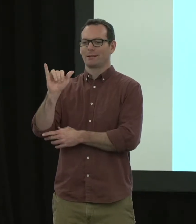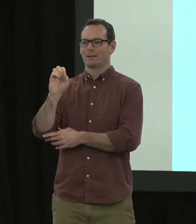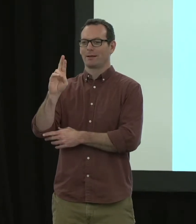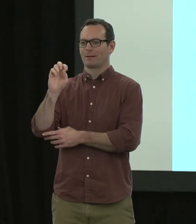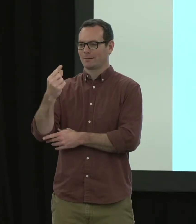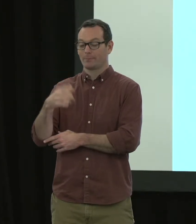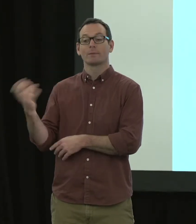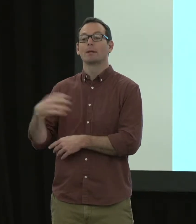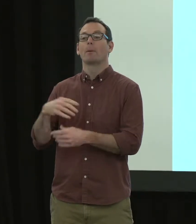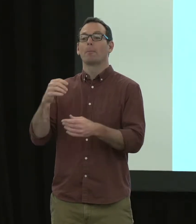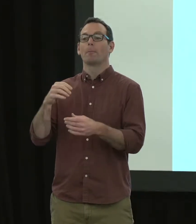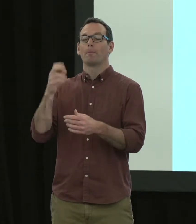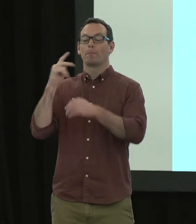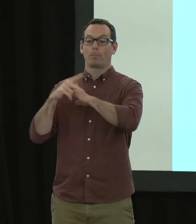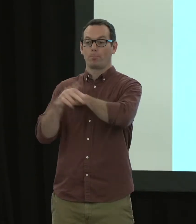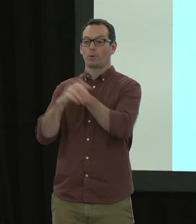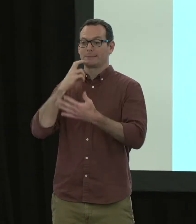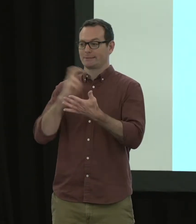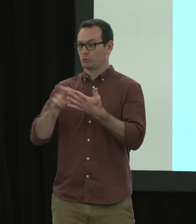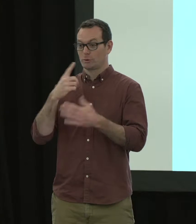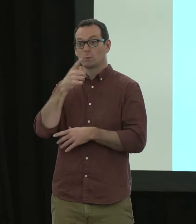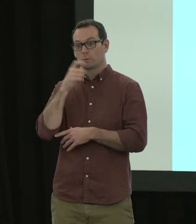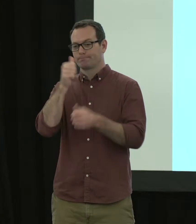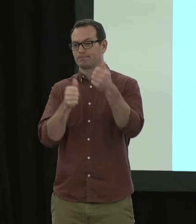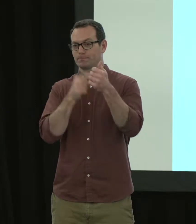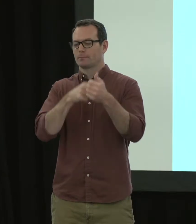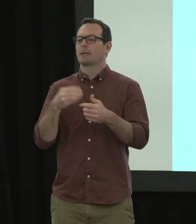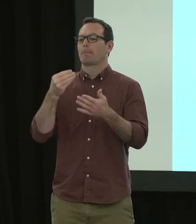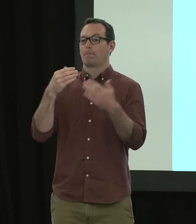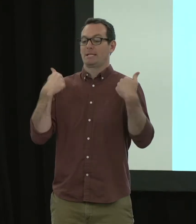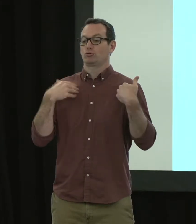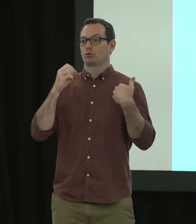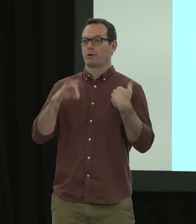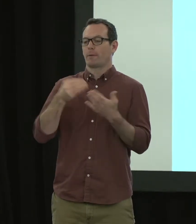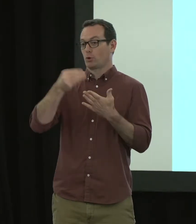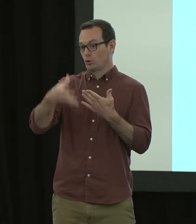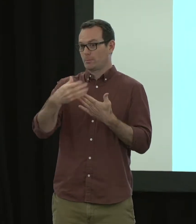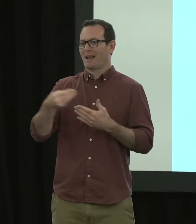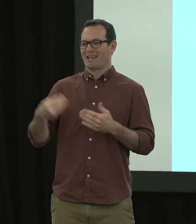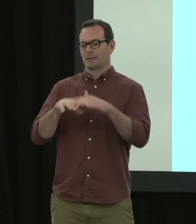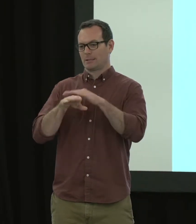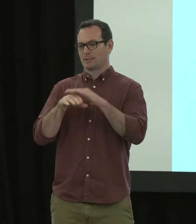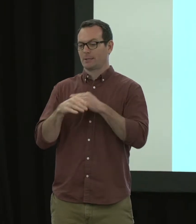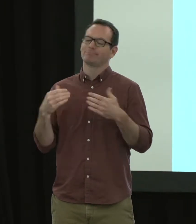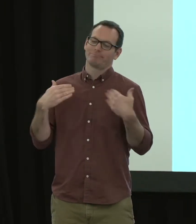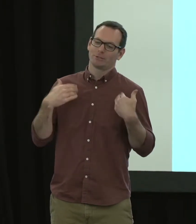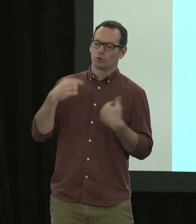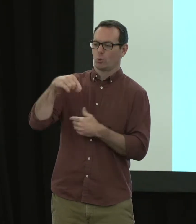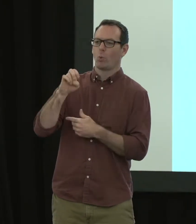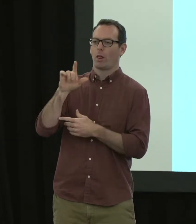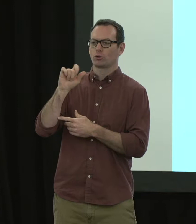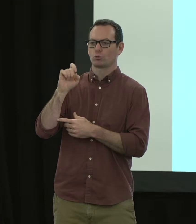the Parliamentary Secretary to the Minister of Procurement and Accessibility, Minister Qualtrough, and also the